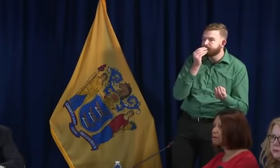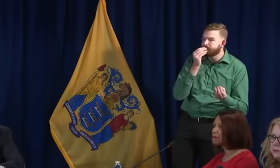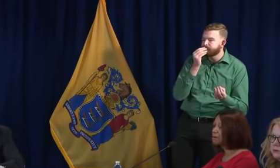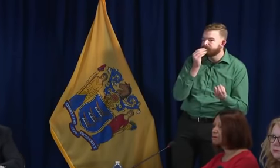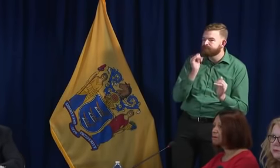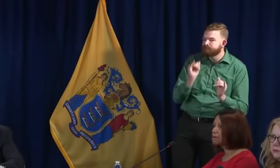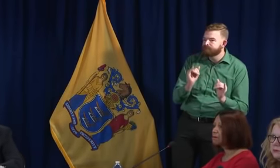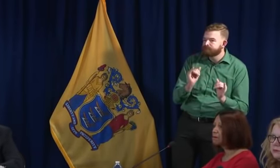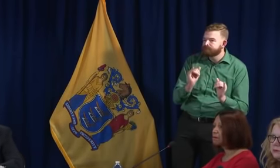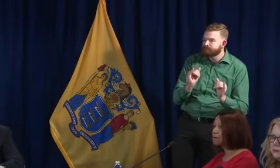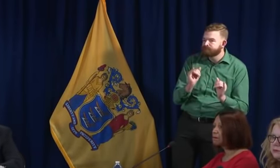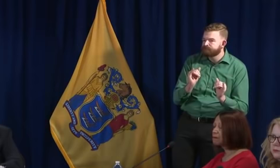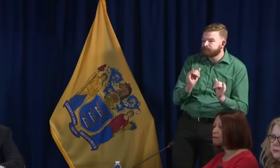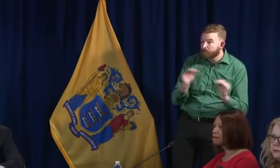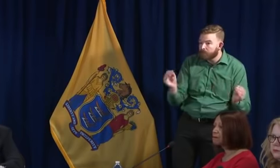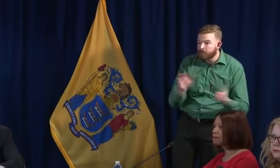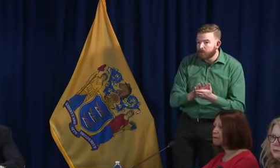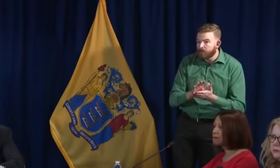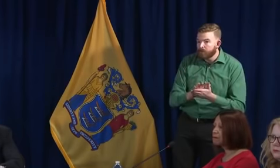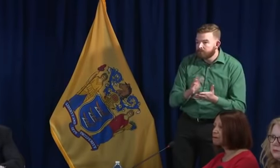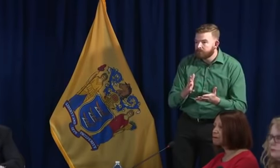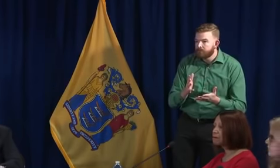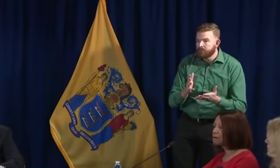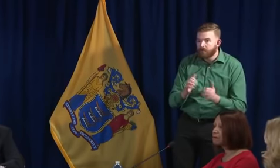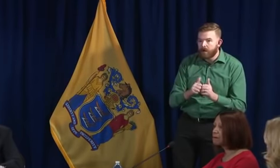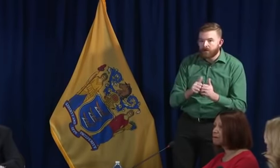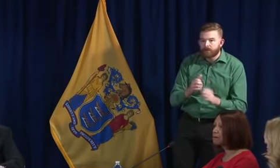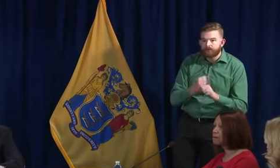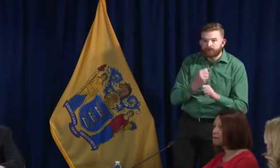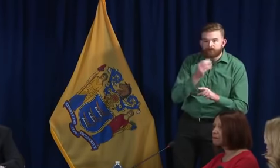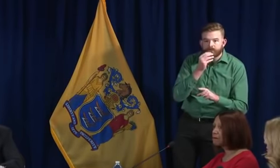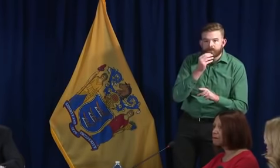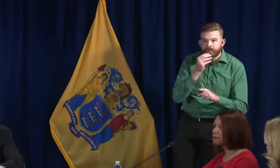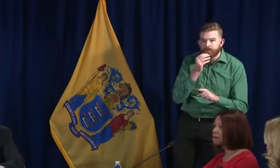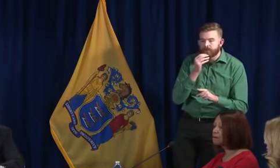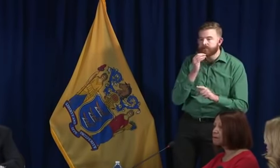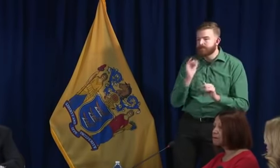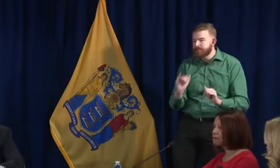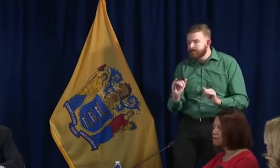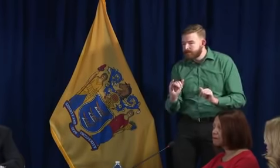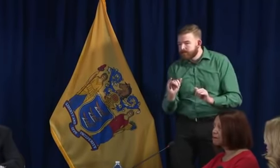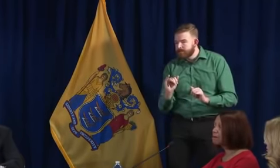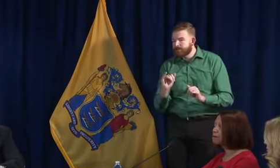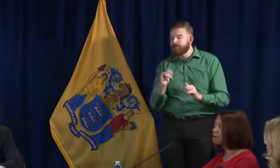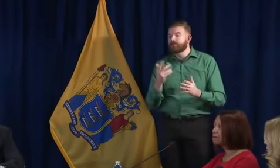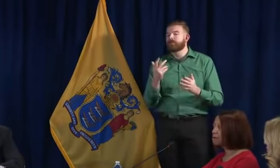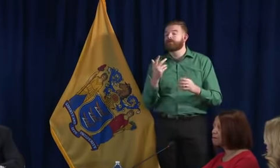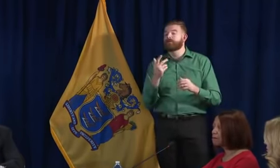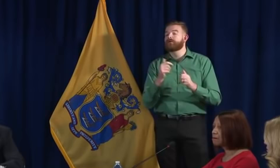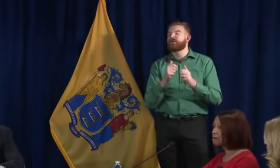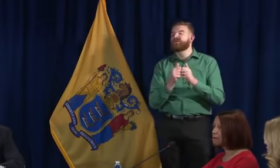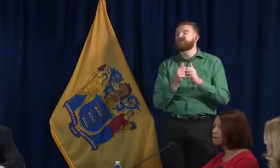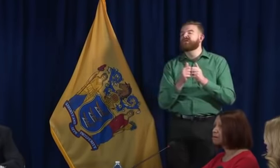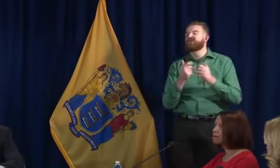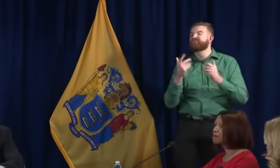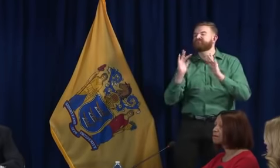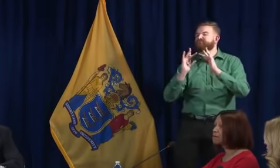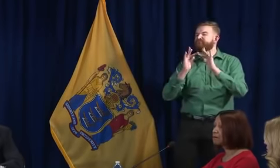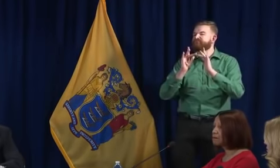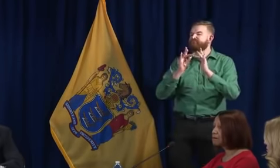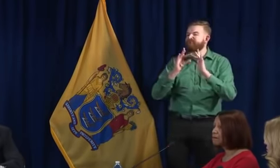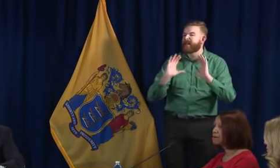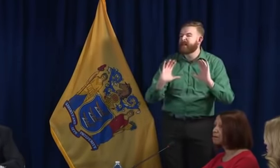school, remote learning, and daycare. And I think food every time out was number one on my list. And we